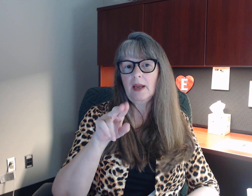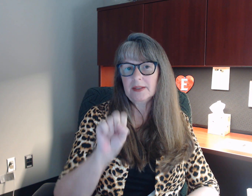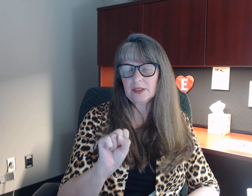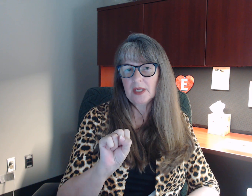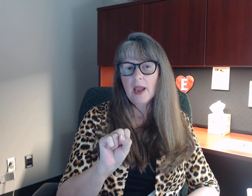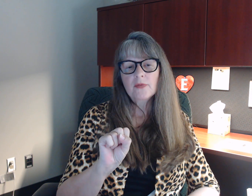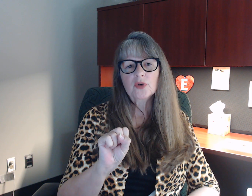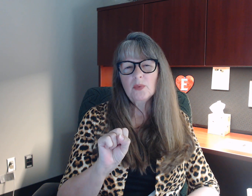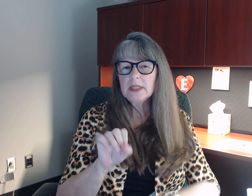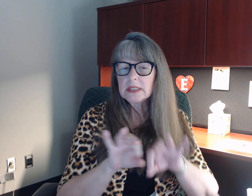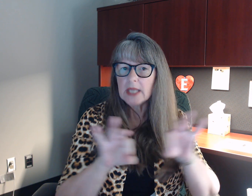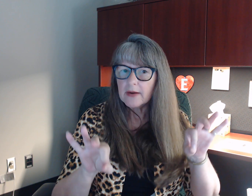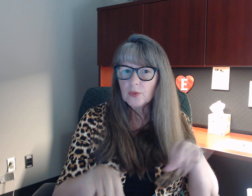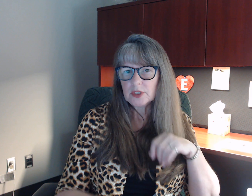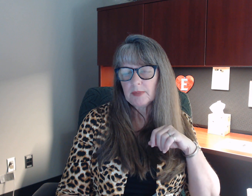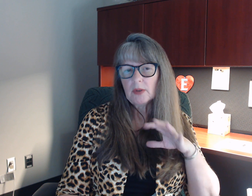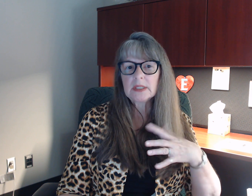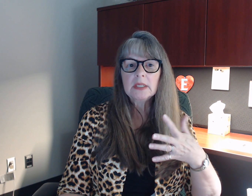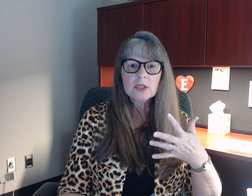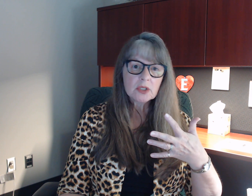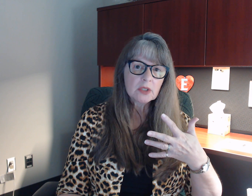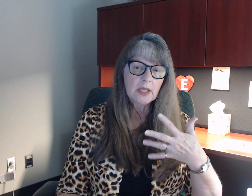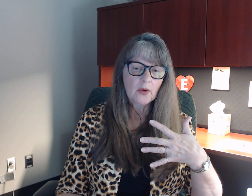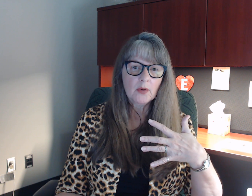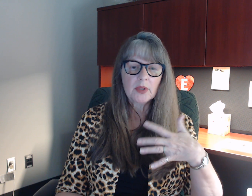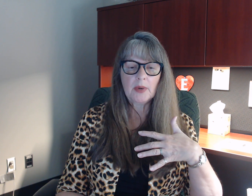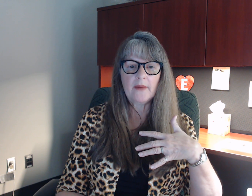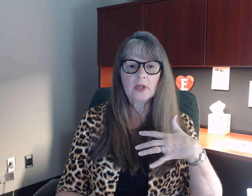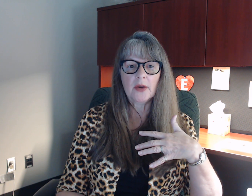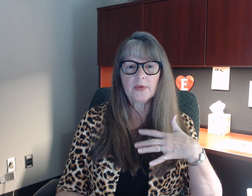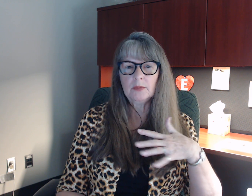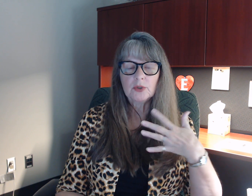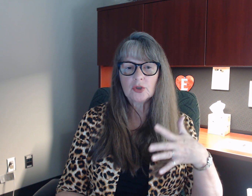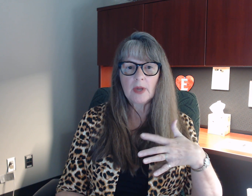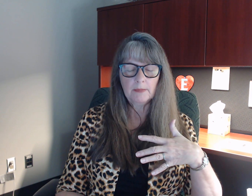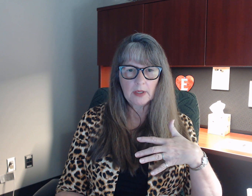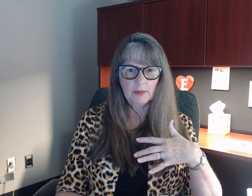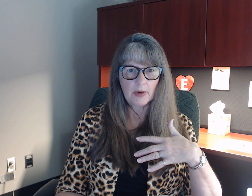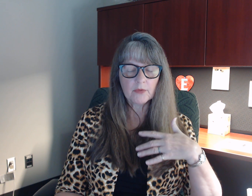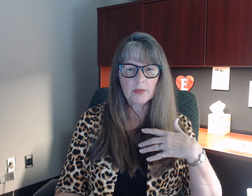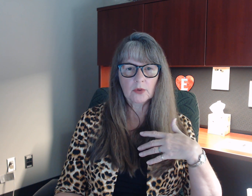asparagus. There's not really a sign for asparagus unless it's an area where it would have a lot of it, which I'm not familiar with